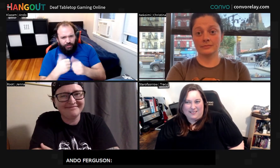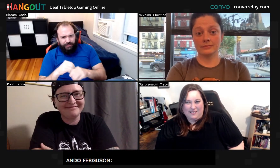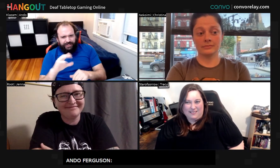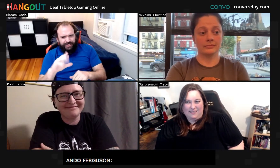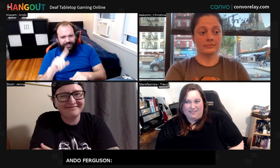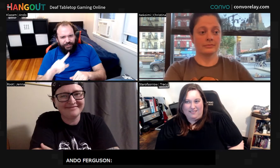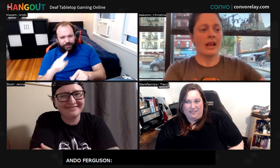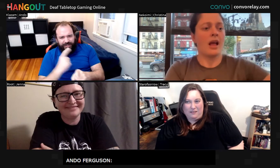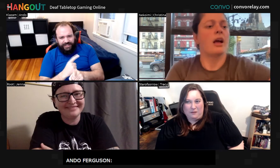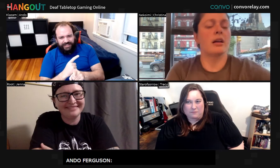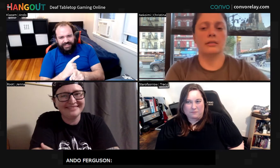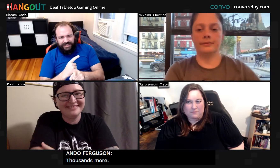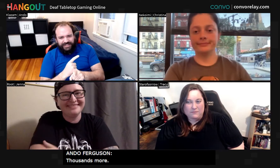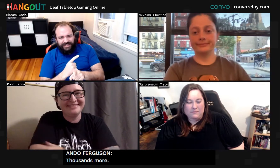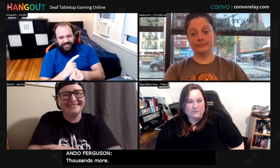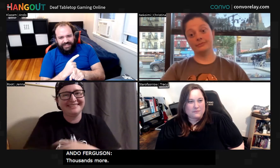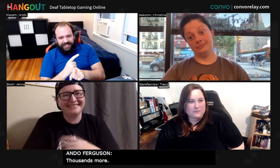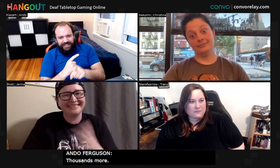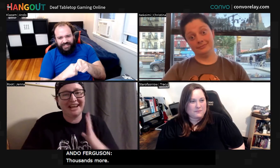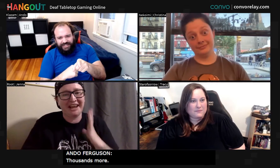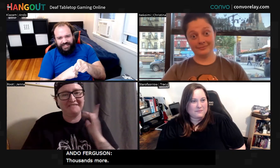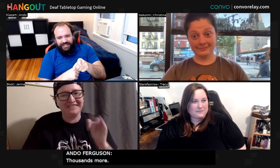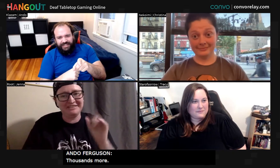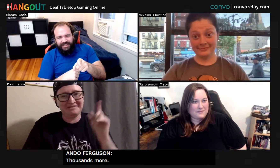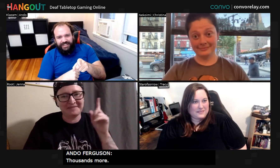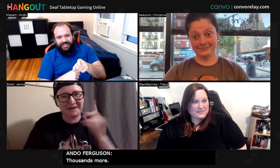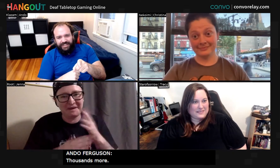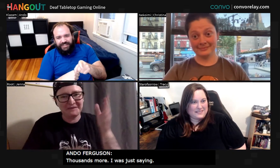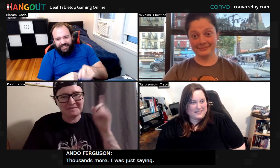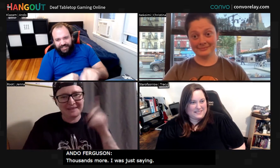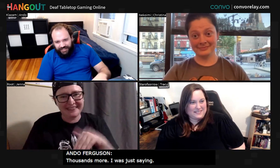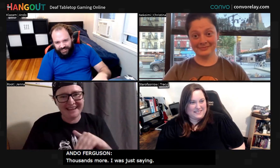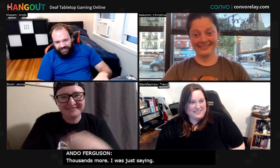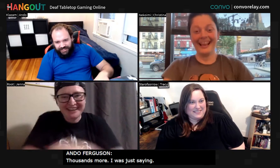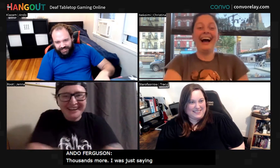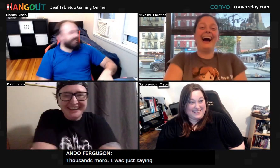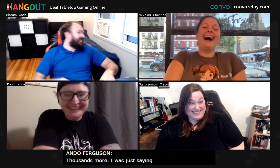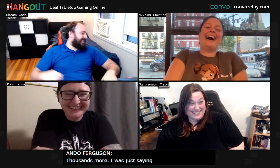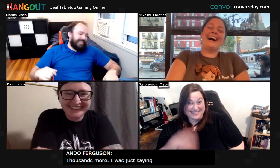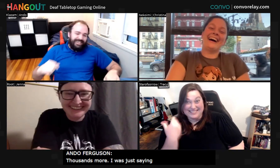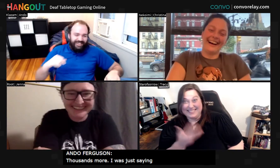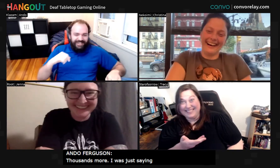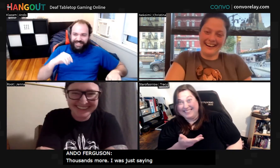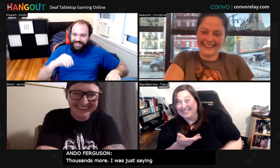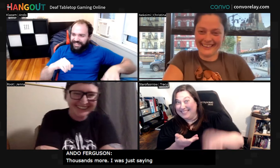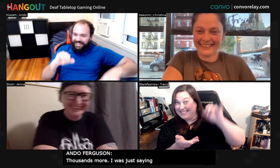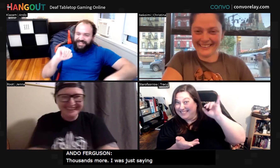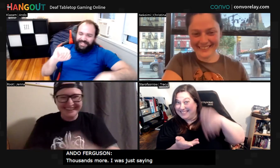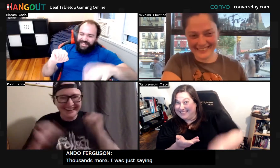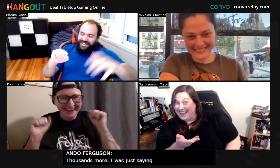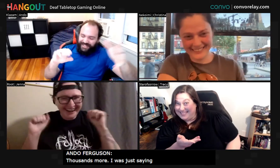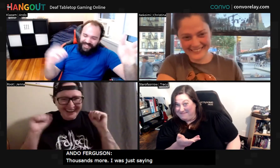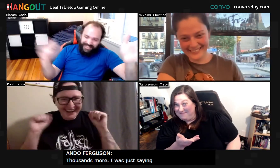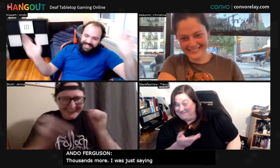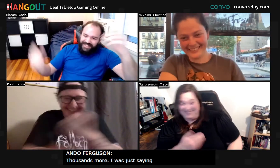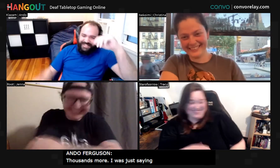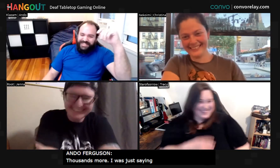we have it's 900 games. Is that right? Officially, I think we're over 1,000. I think there's over 1,000 games.